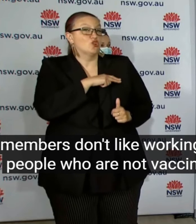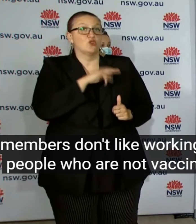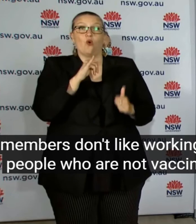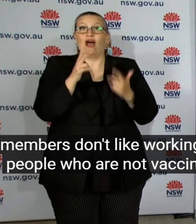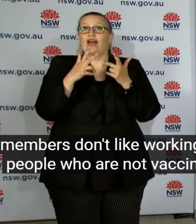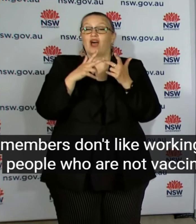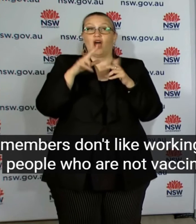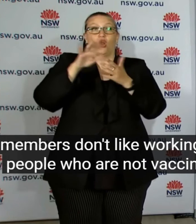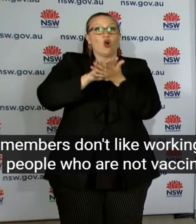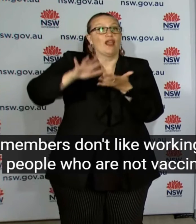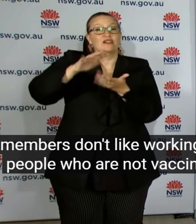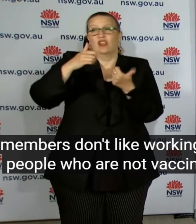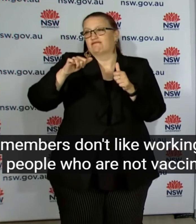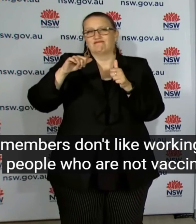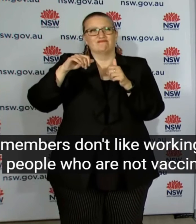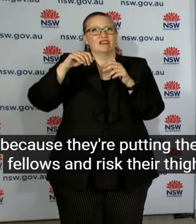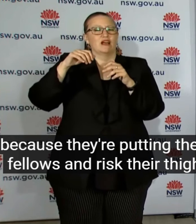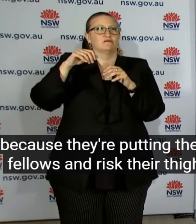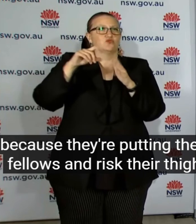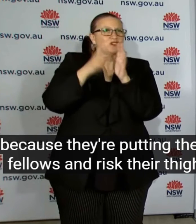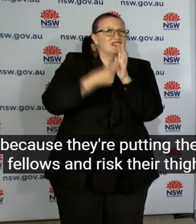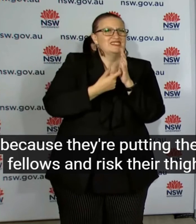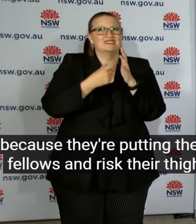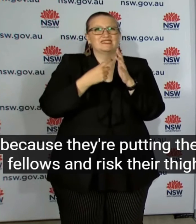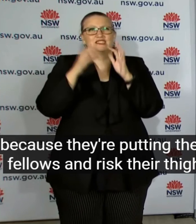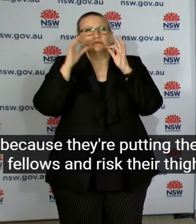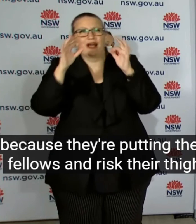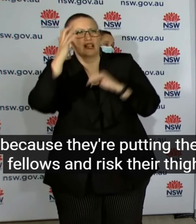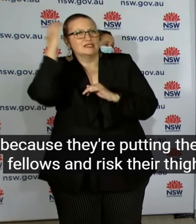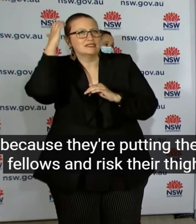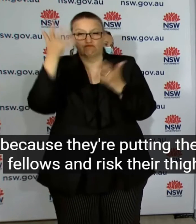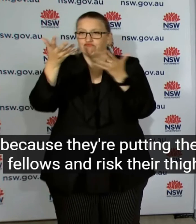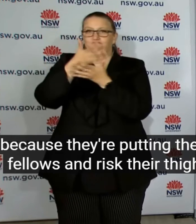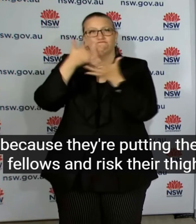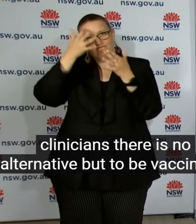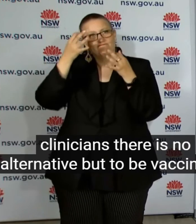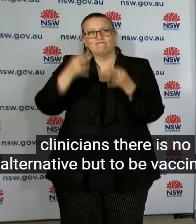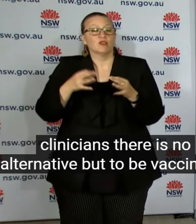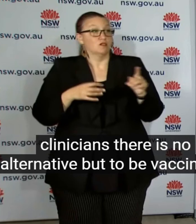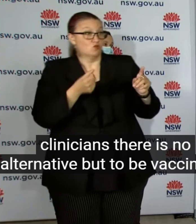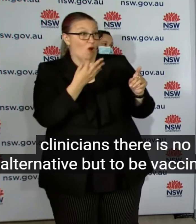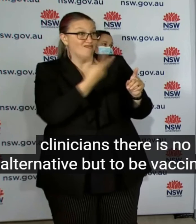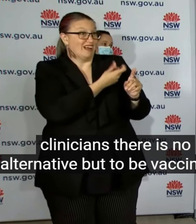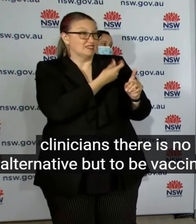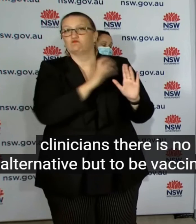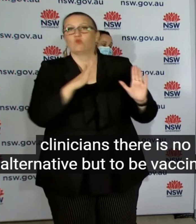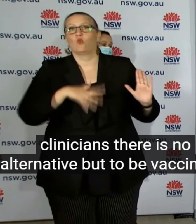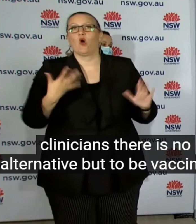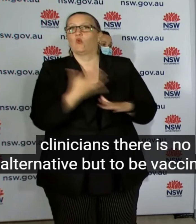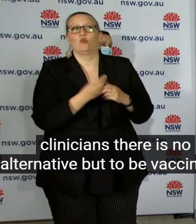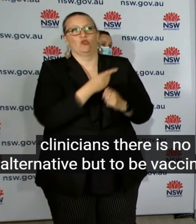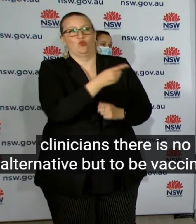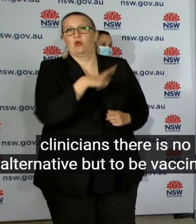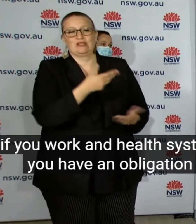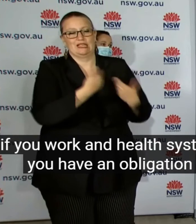their fellow clinicians. There is no alternative but to be vaccinated. If you work in the health system, you have an obligation, first of all yourself, to make